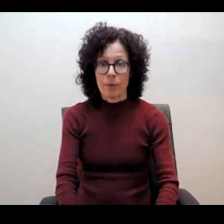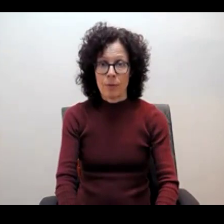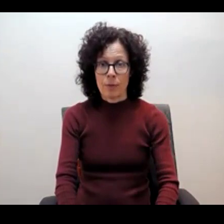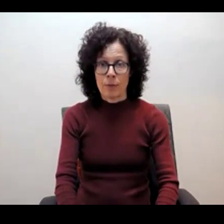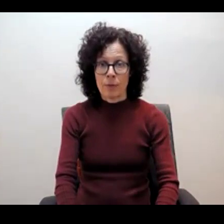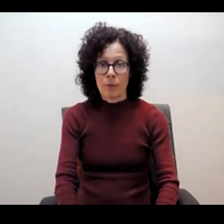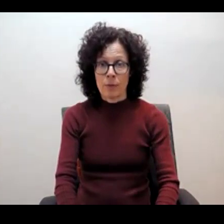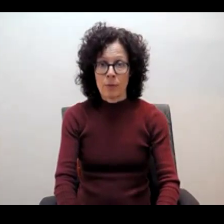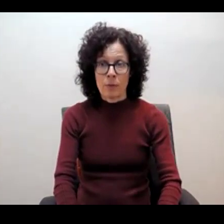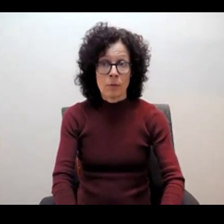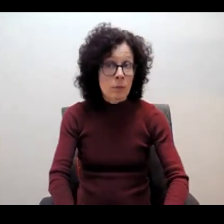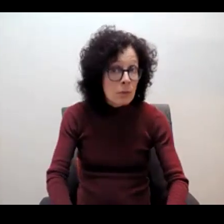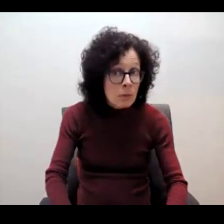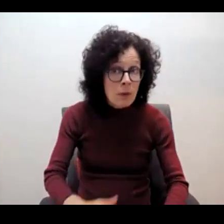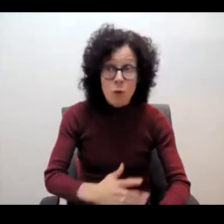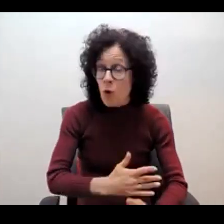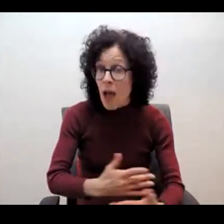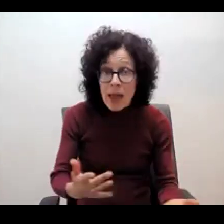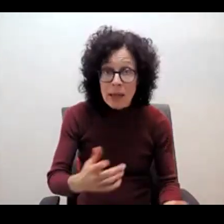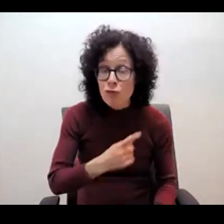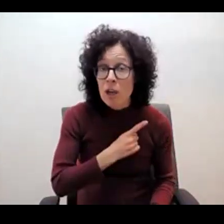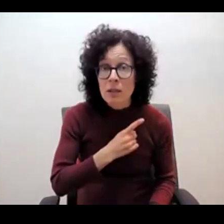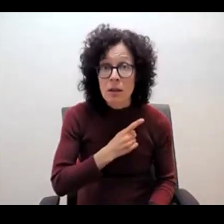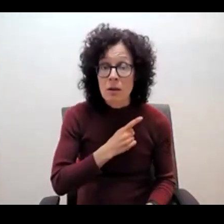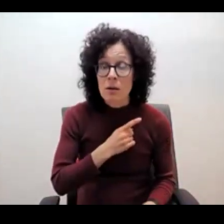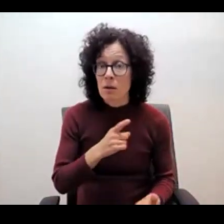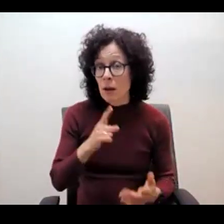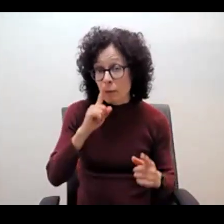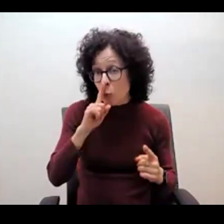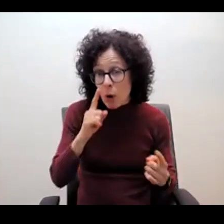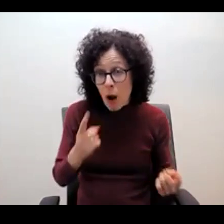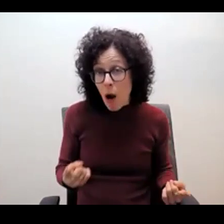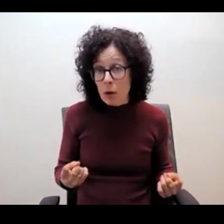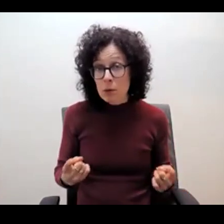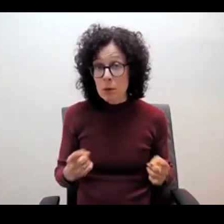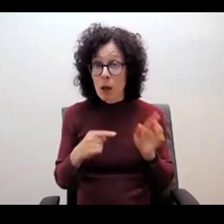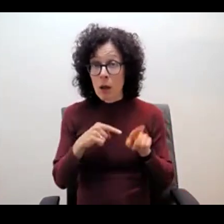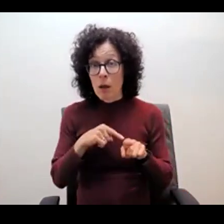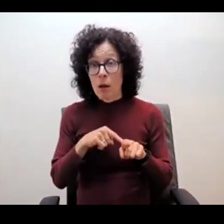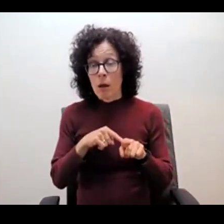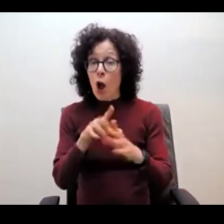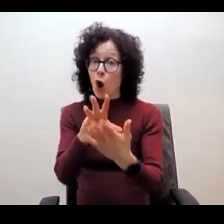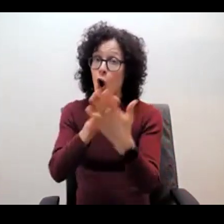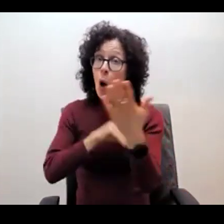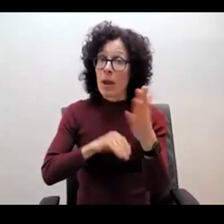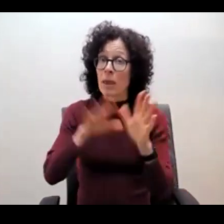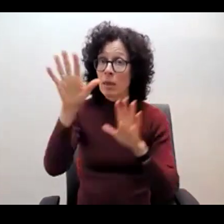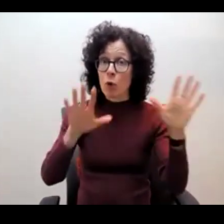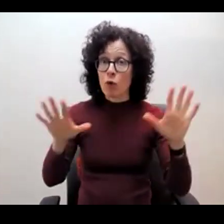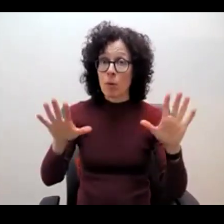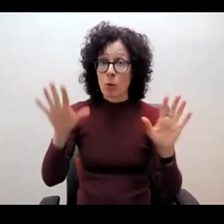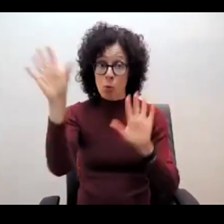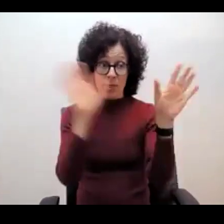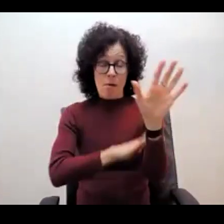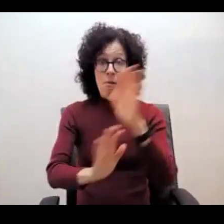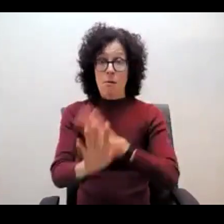And if for any reason you can't make the movement with the arms, you just trace this pattern